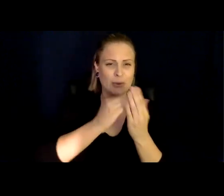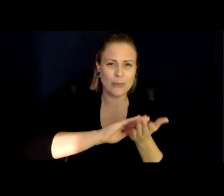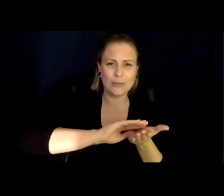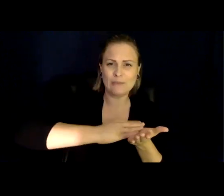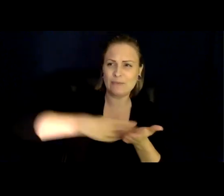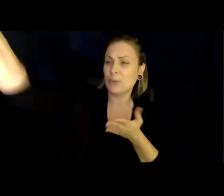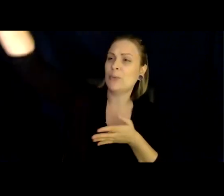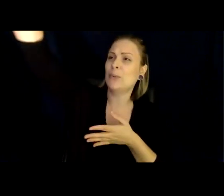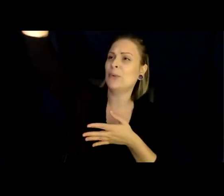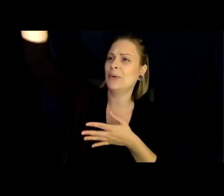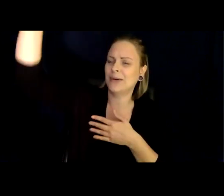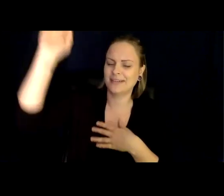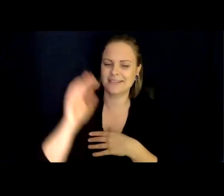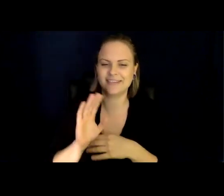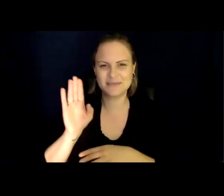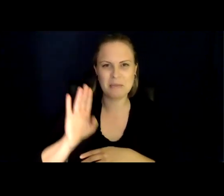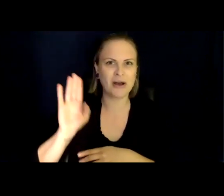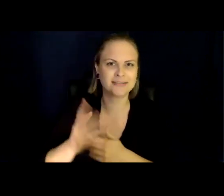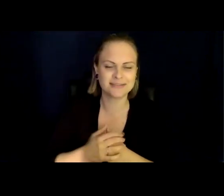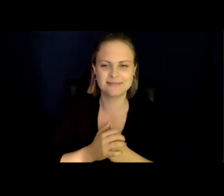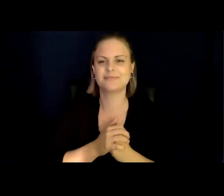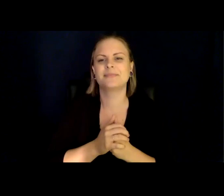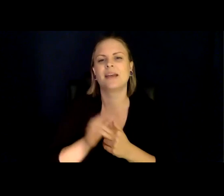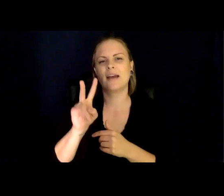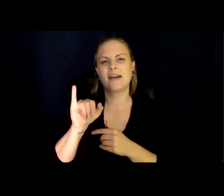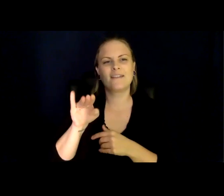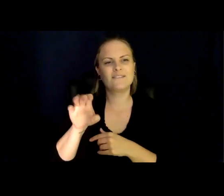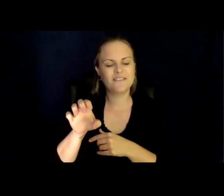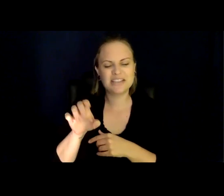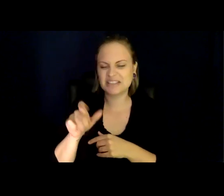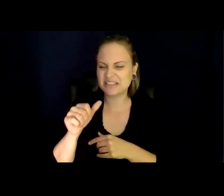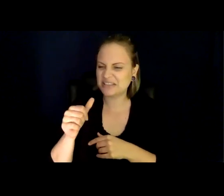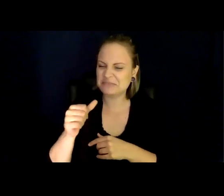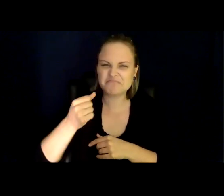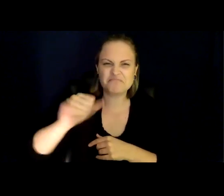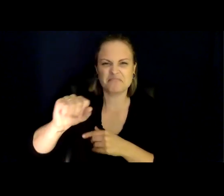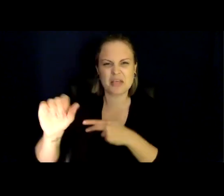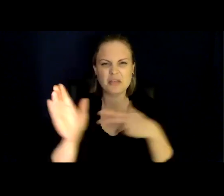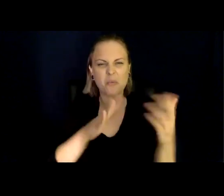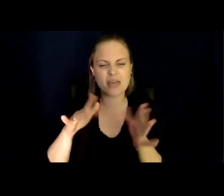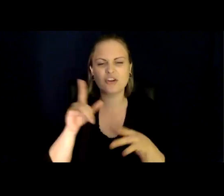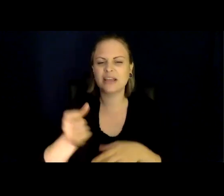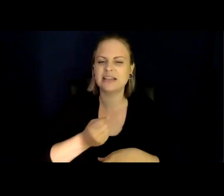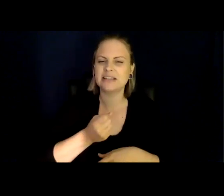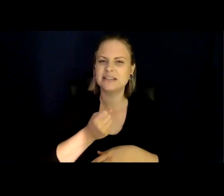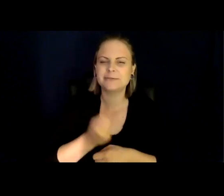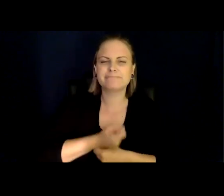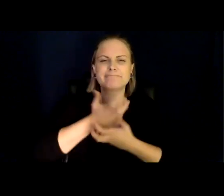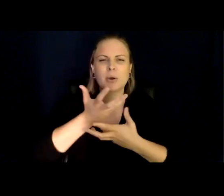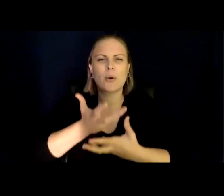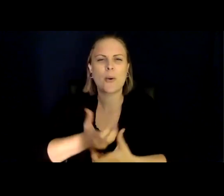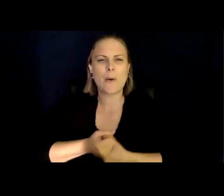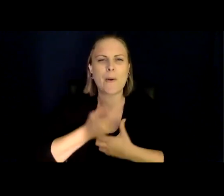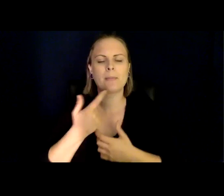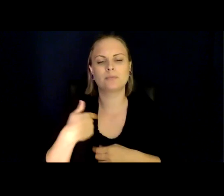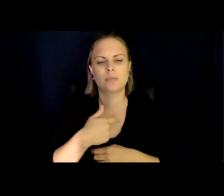landfall. Vince was the image of resignation and defiance of the weather. He recited poems as we all put our backs to the